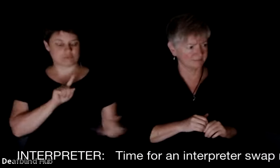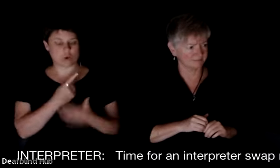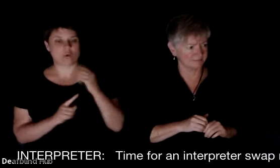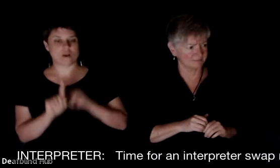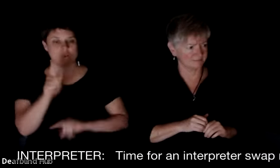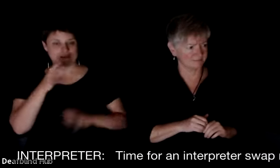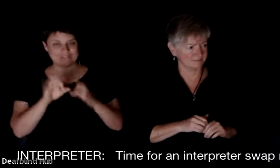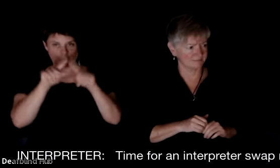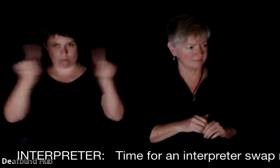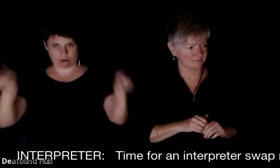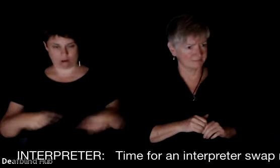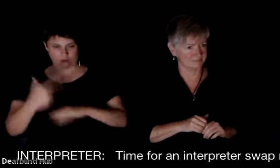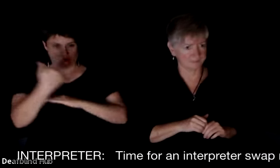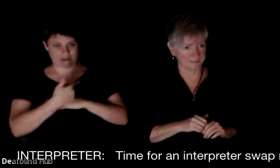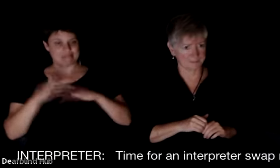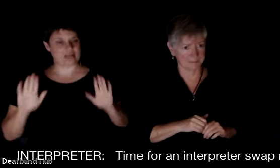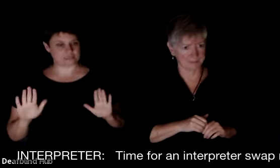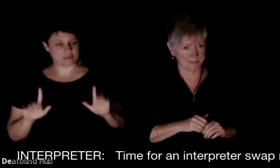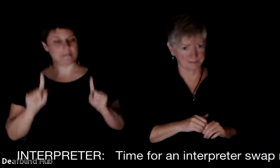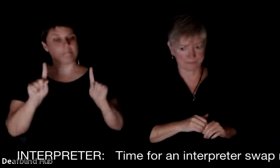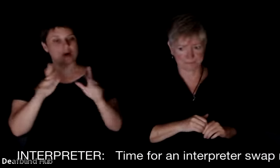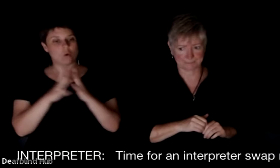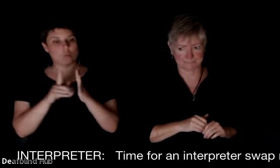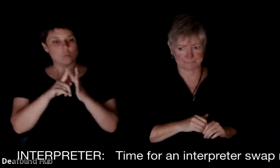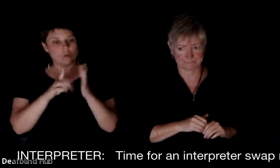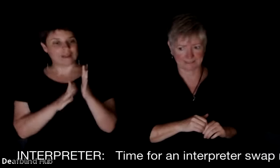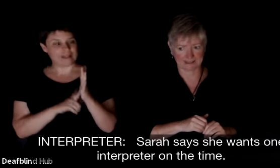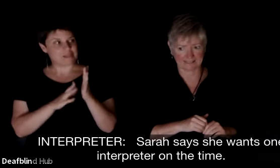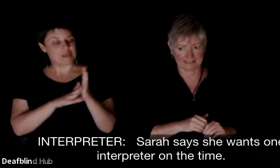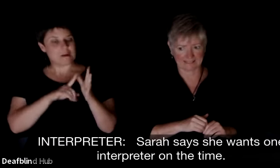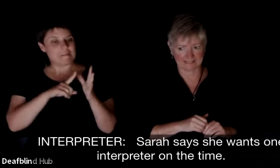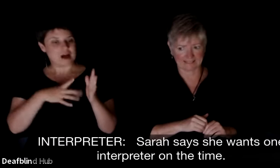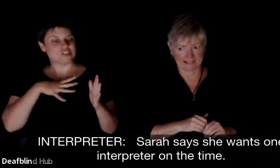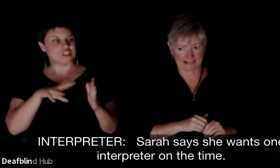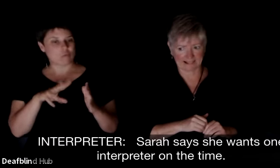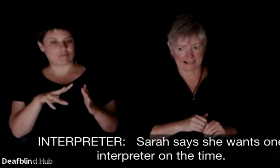screen. But Wilma has commented and said she wants you on the screen because she's lip